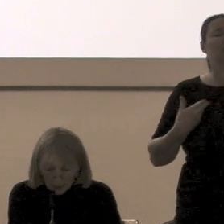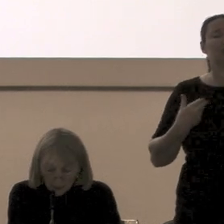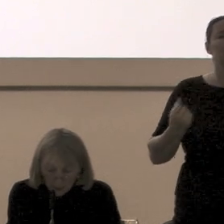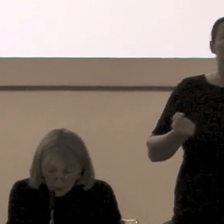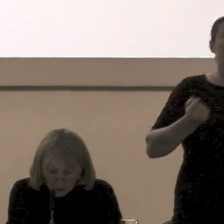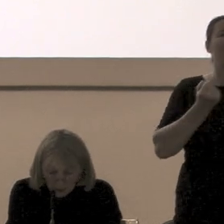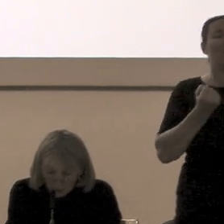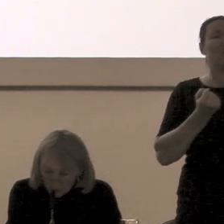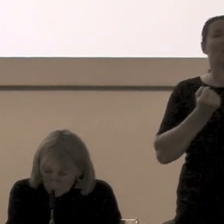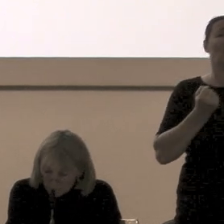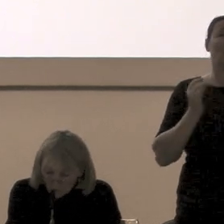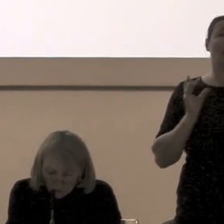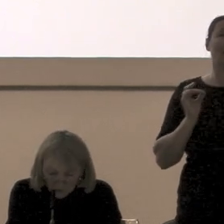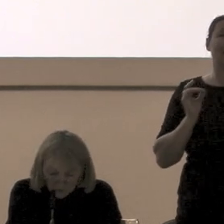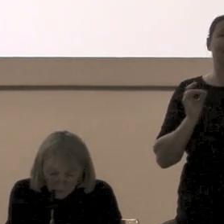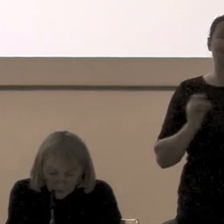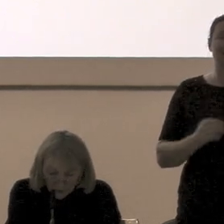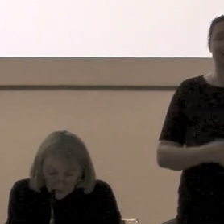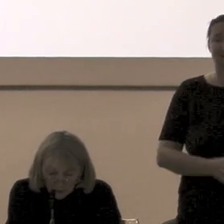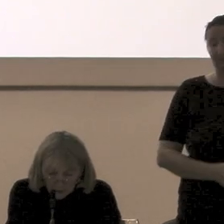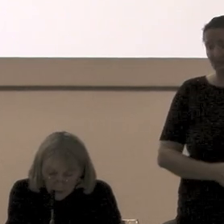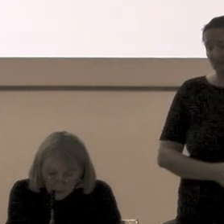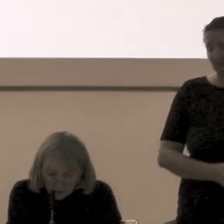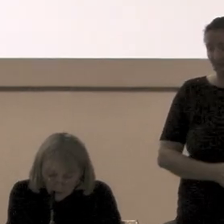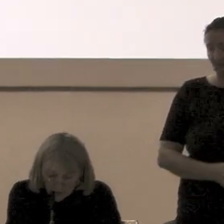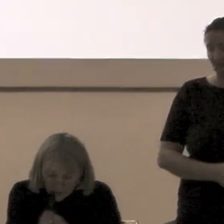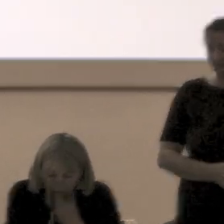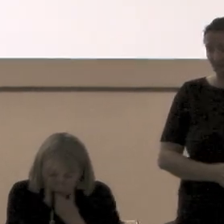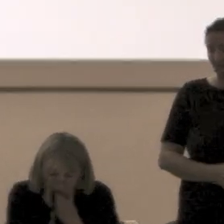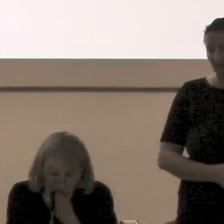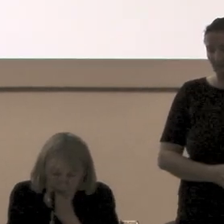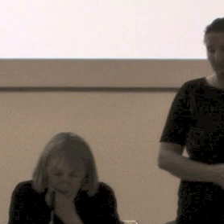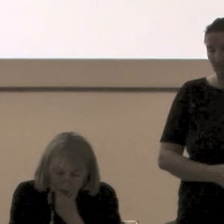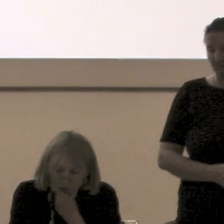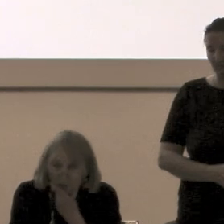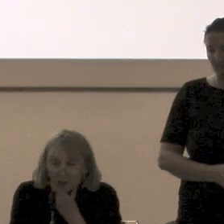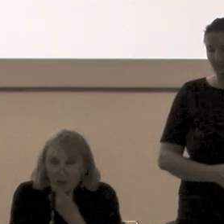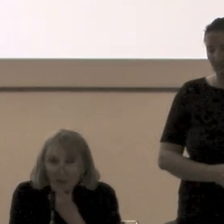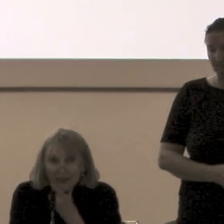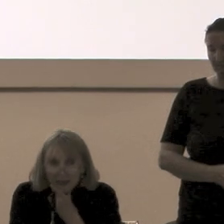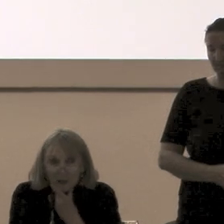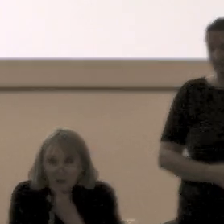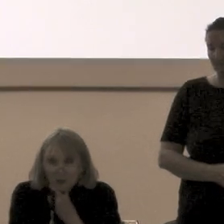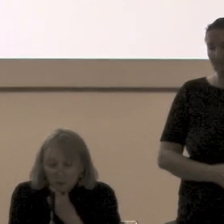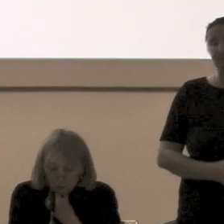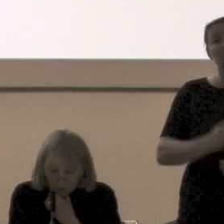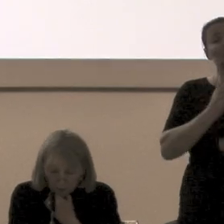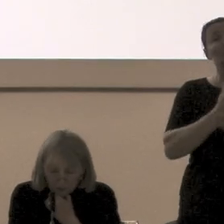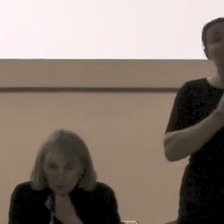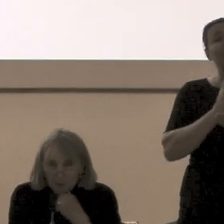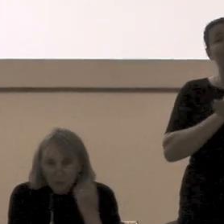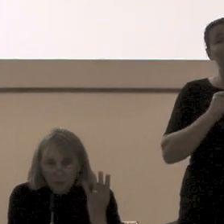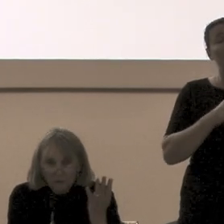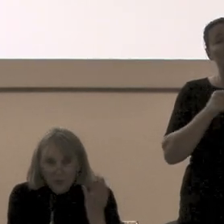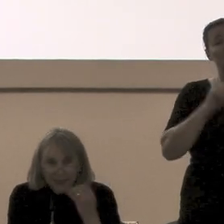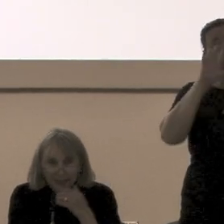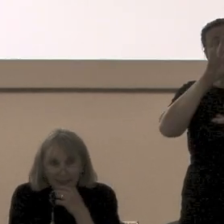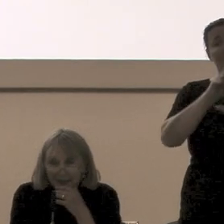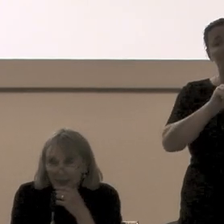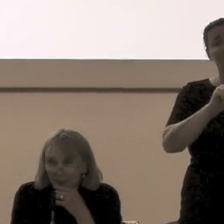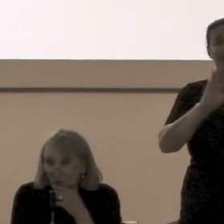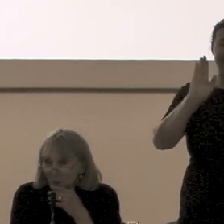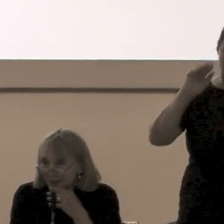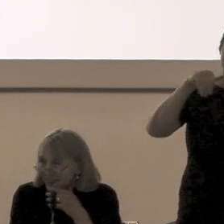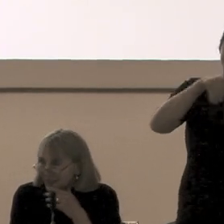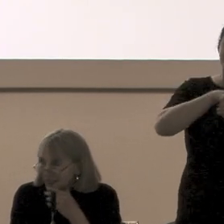and got loads of money. So just to finish, you know, inclusion will happen.